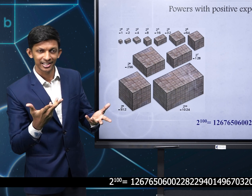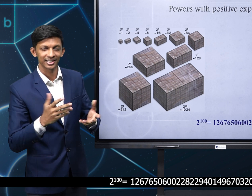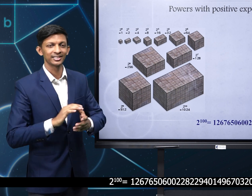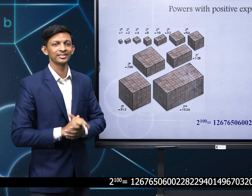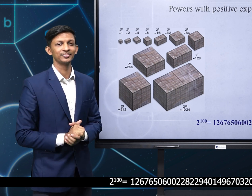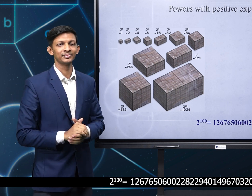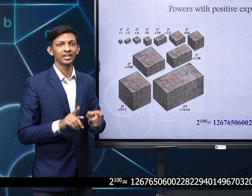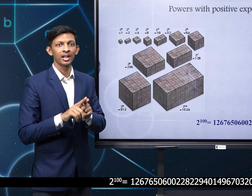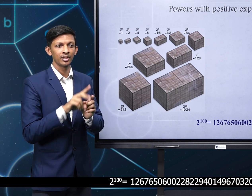to